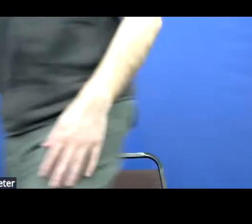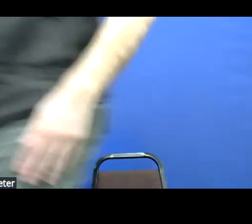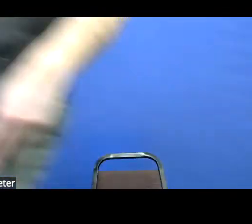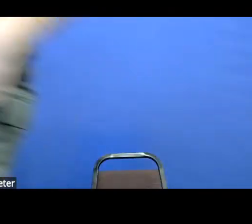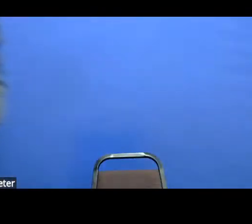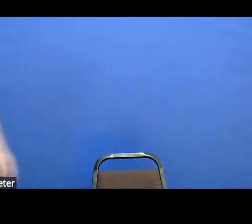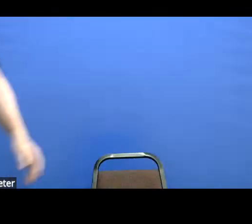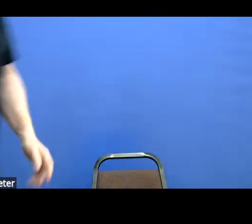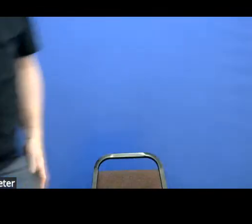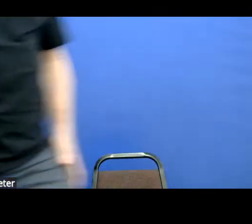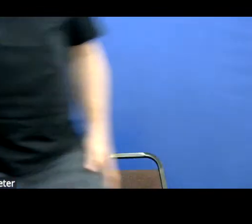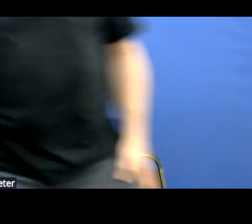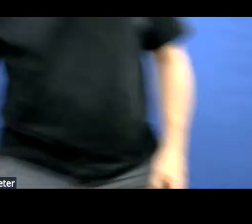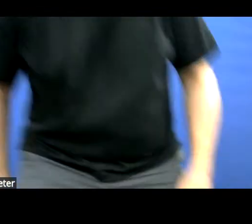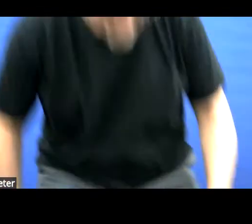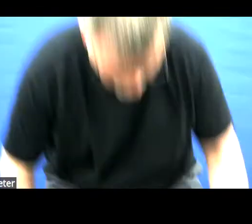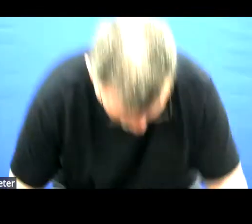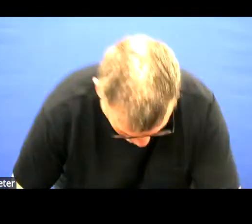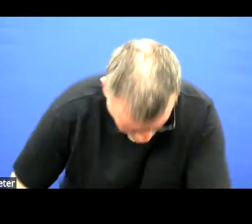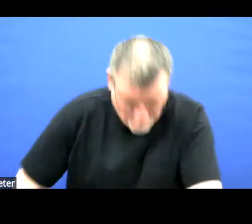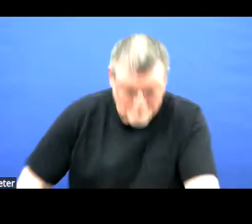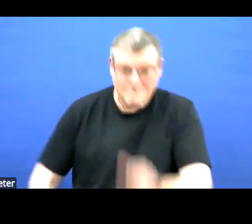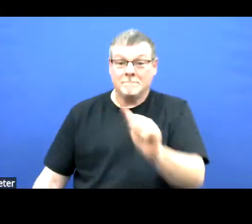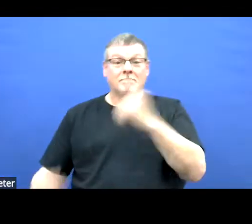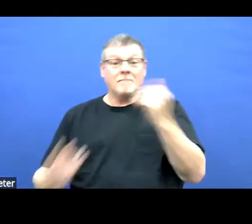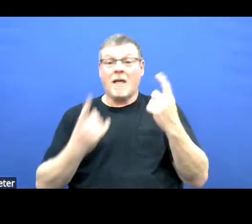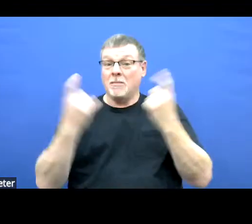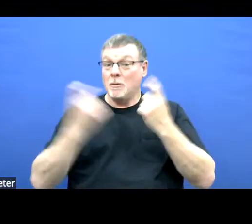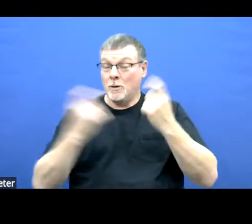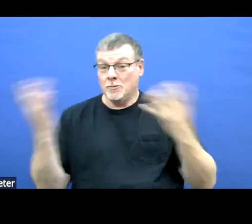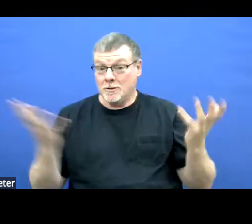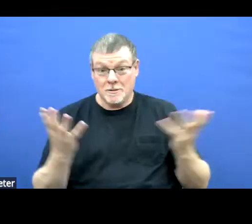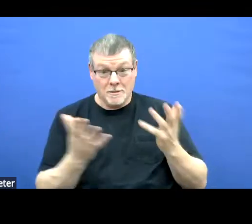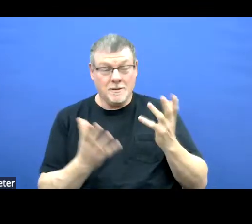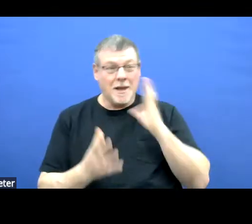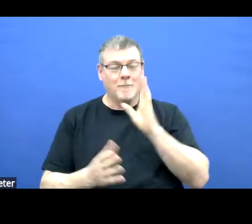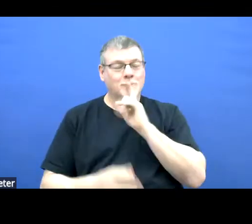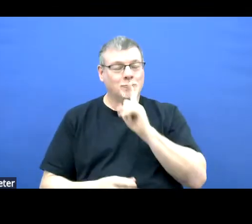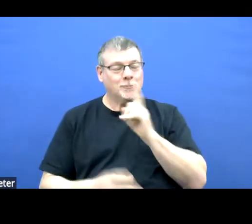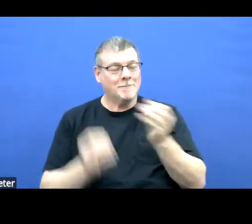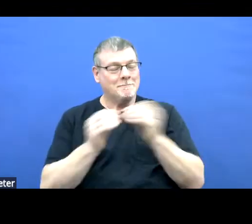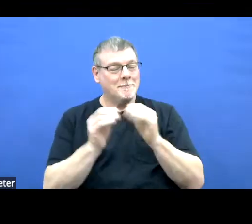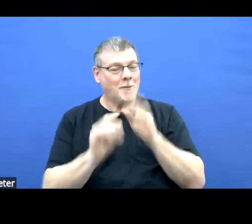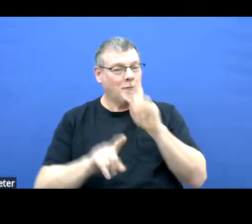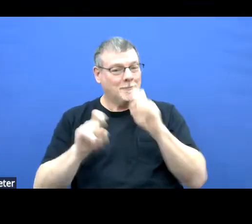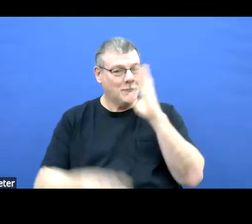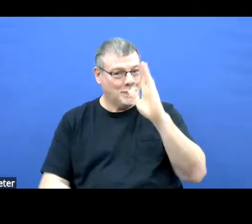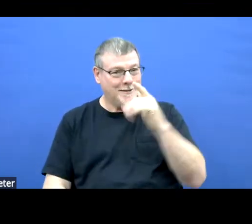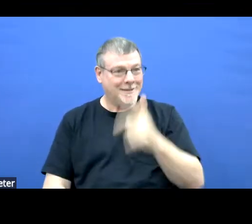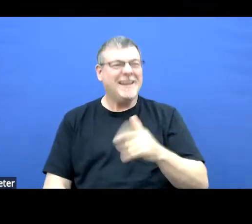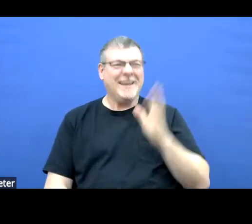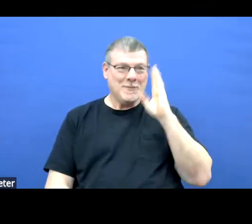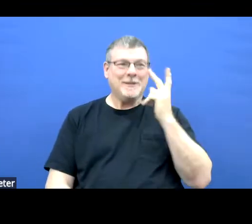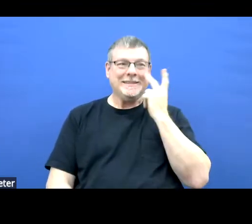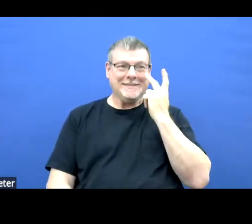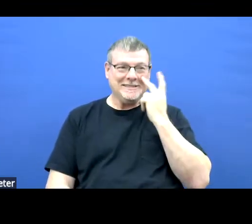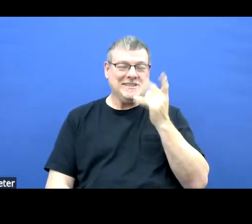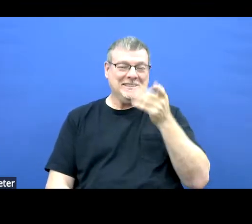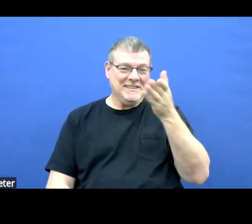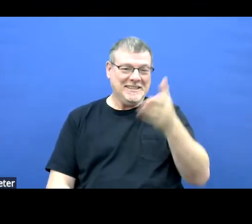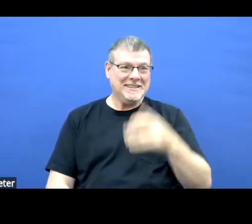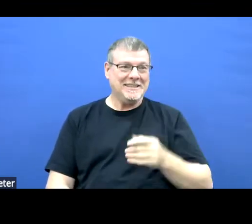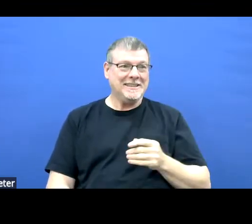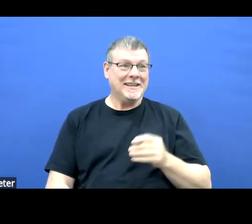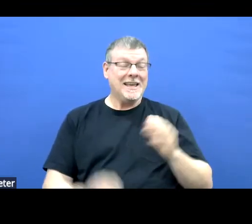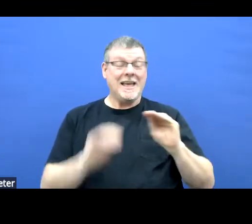Any other questions? Nope. Don't worry, we'll have more in 3 weeks. Okay. We'll see you then. And obviously, though, if